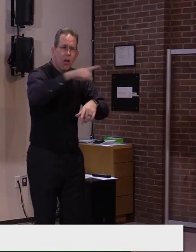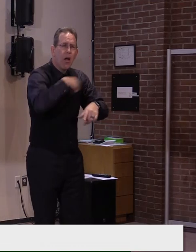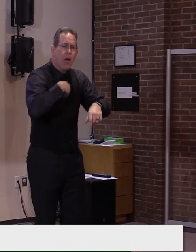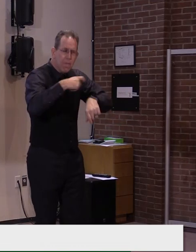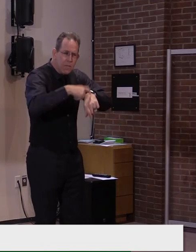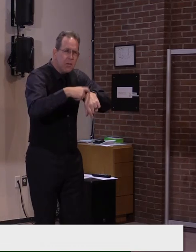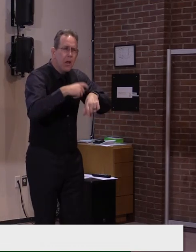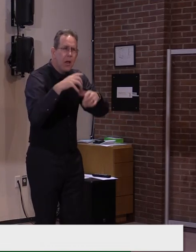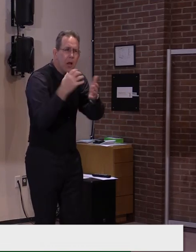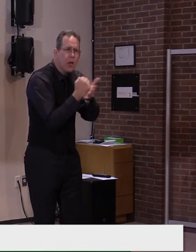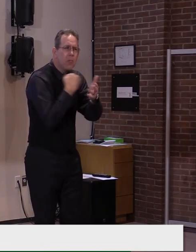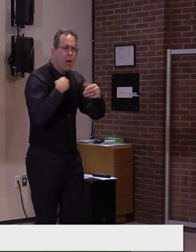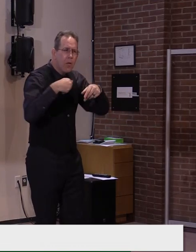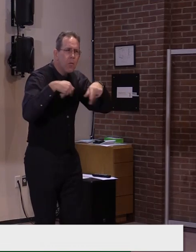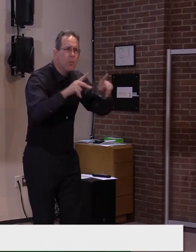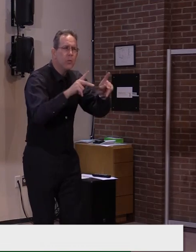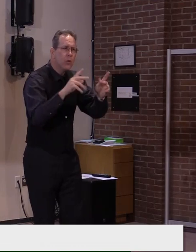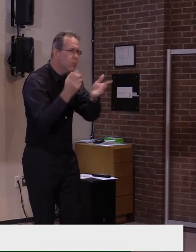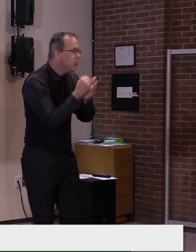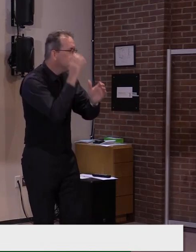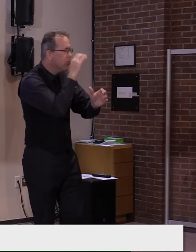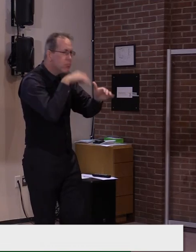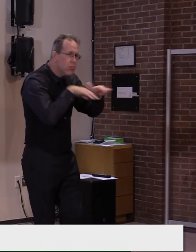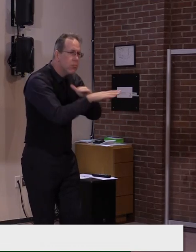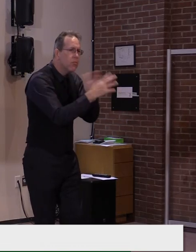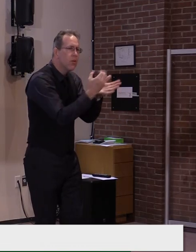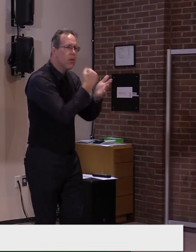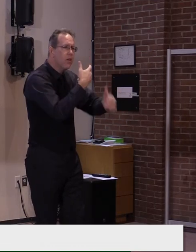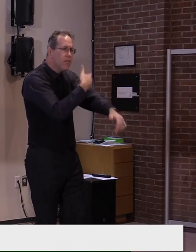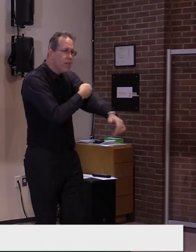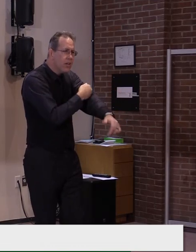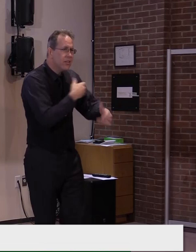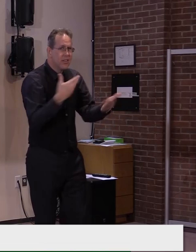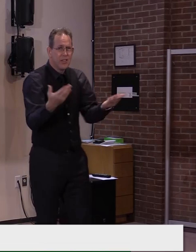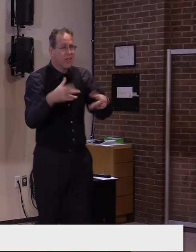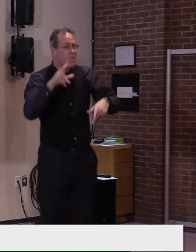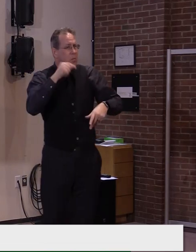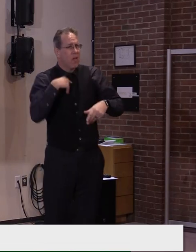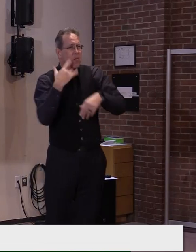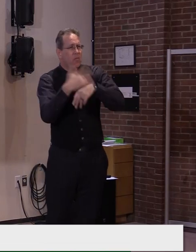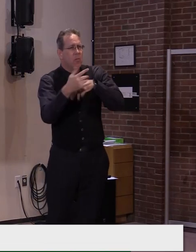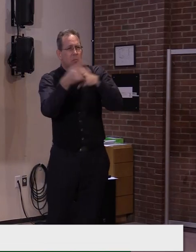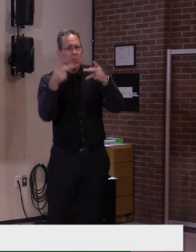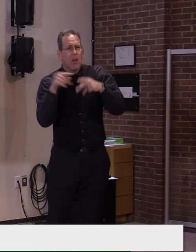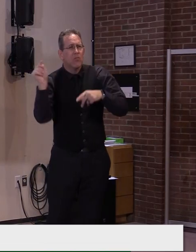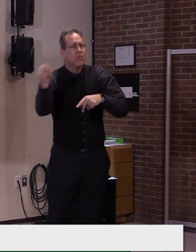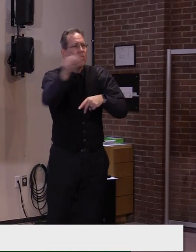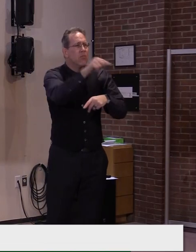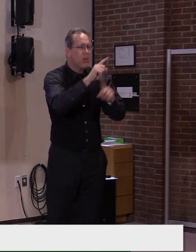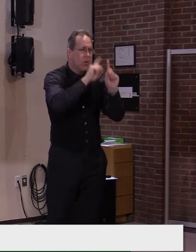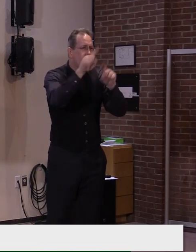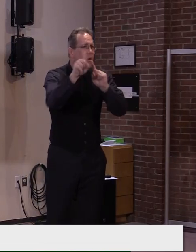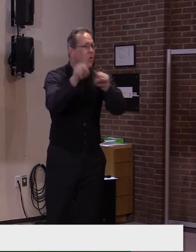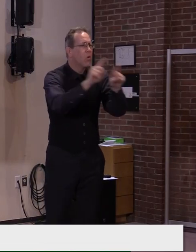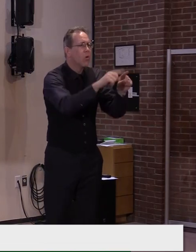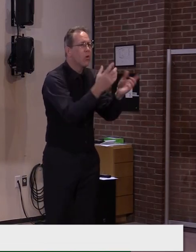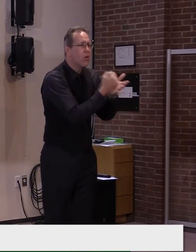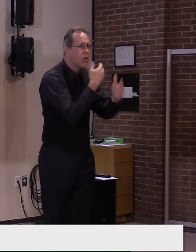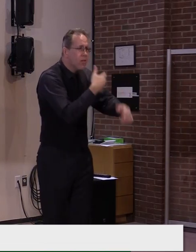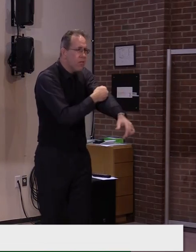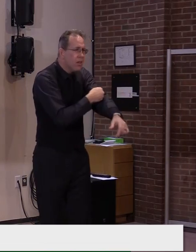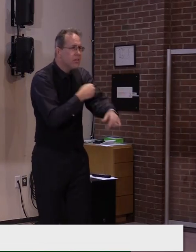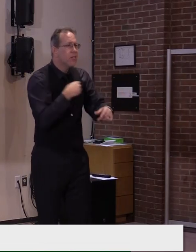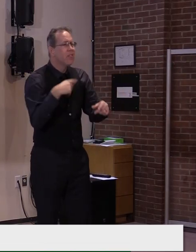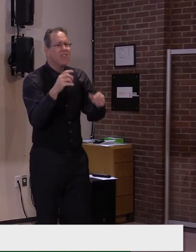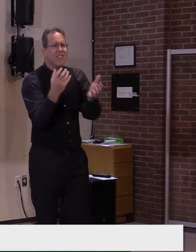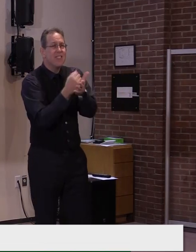not yet impacting us in the same way as other states and other jurisdictions yet, for those that are not yet boosted to do so and get the full protection of